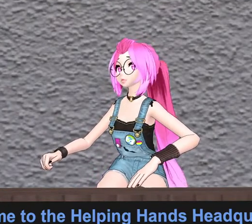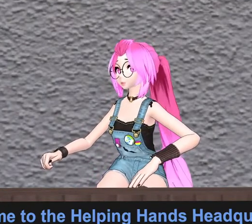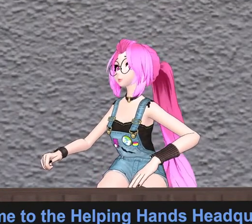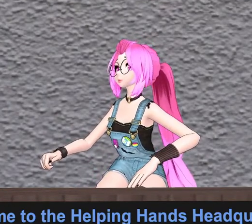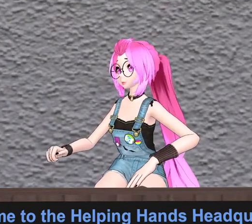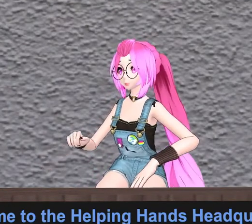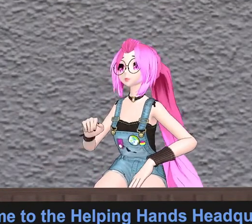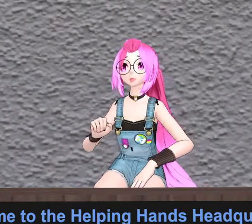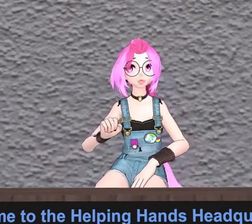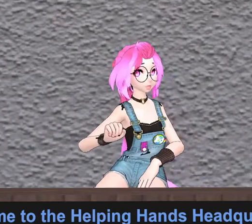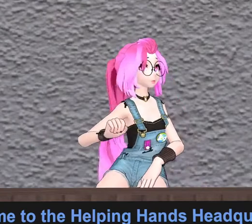Yes. Good.